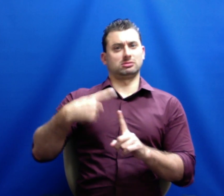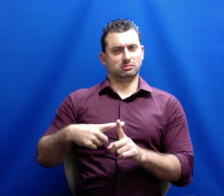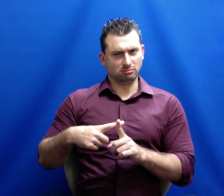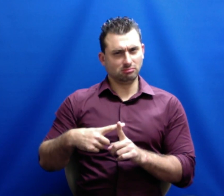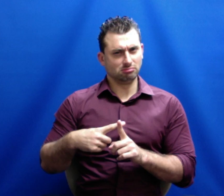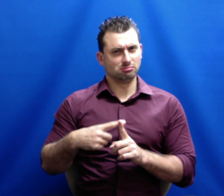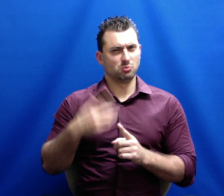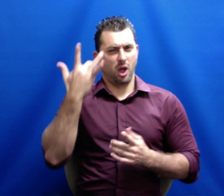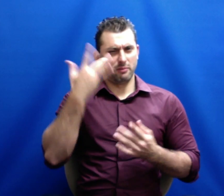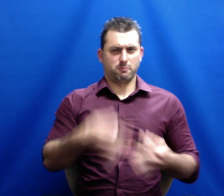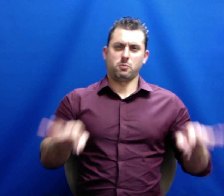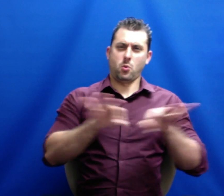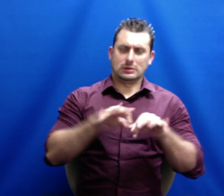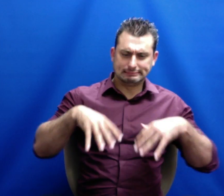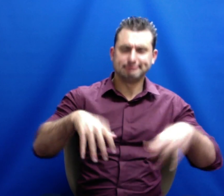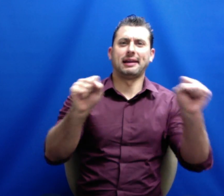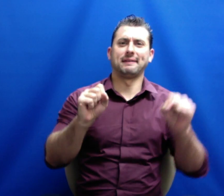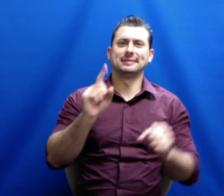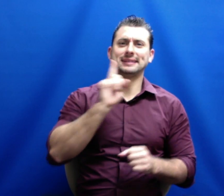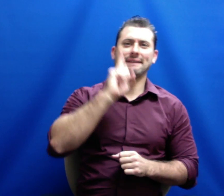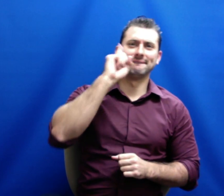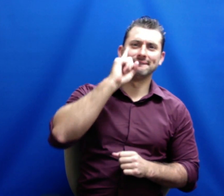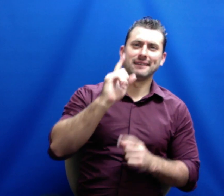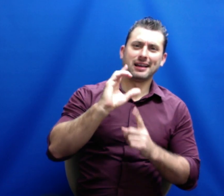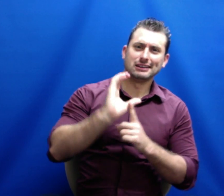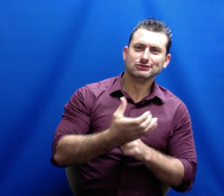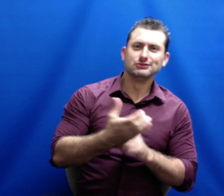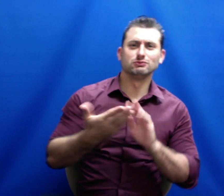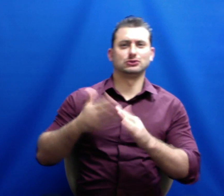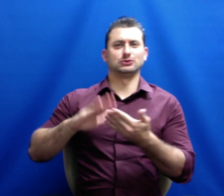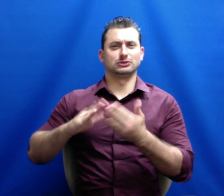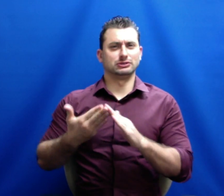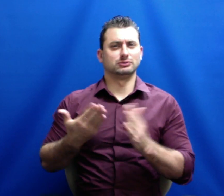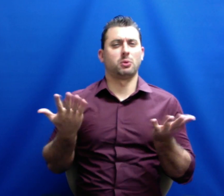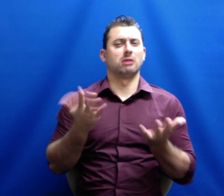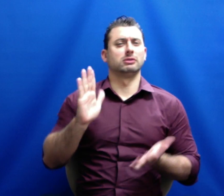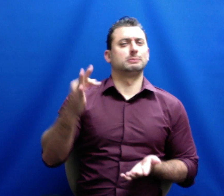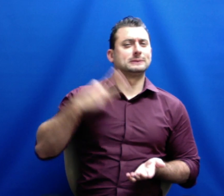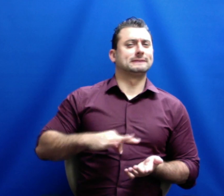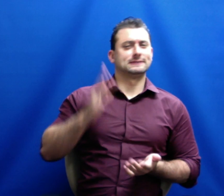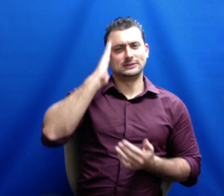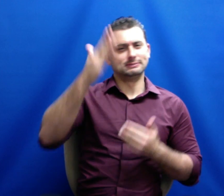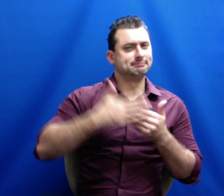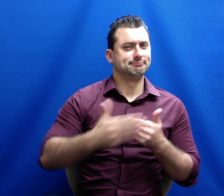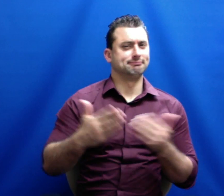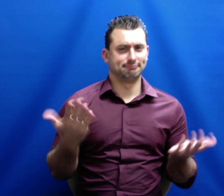in addition to learning about deaf culture and the community, and what benefits you will